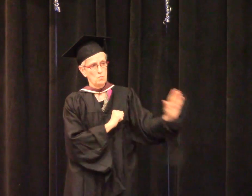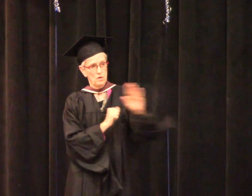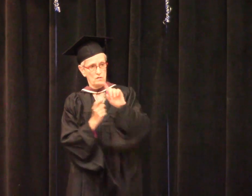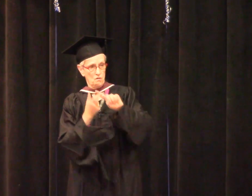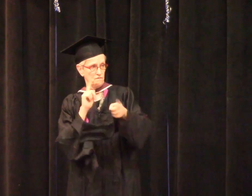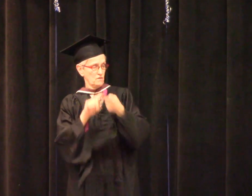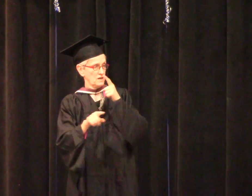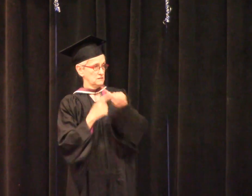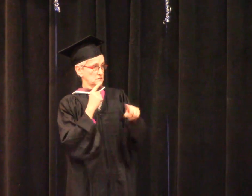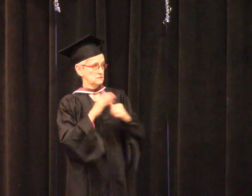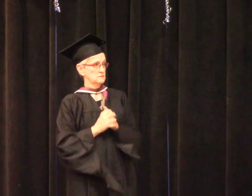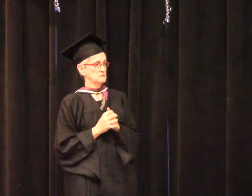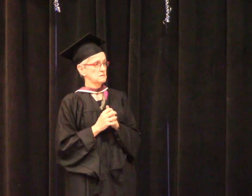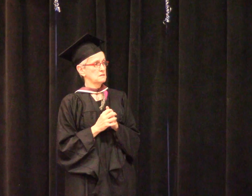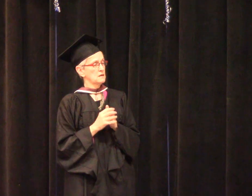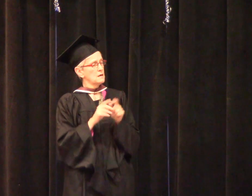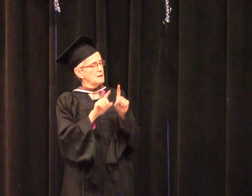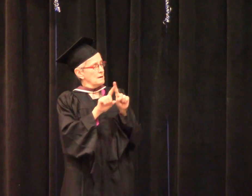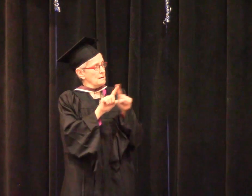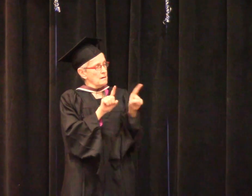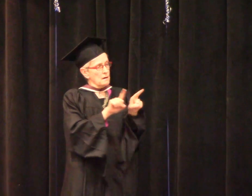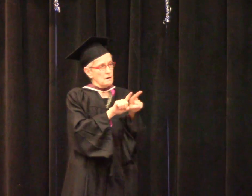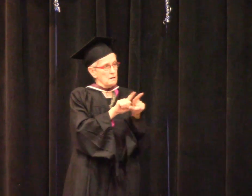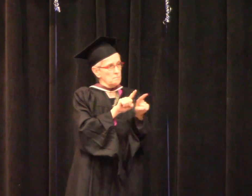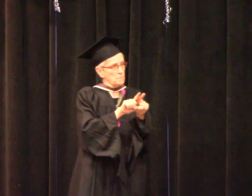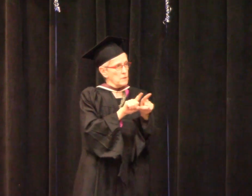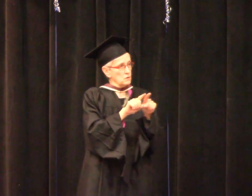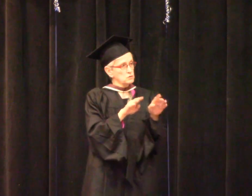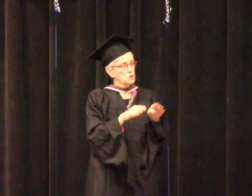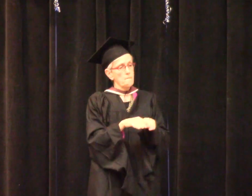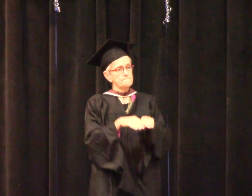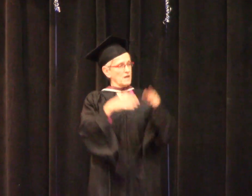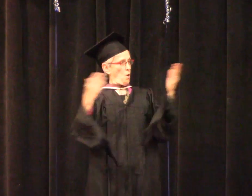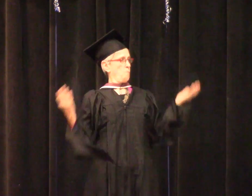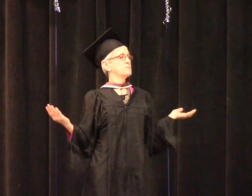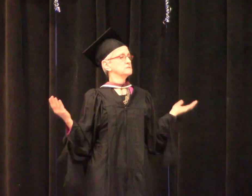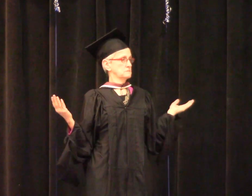other. Don't lose the friendships you forged while you were here.